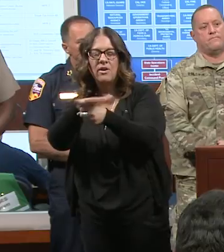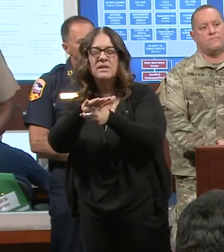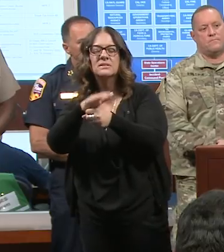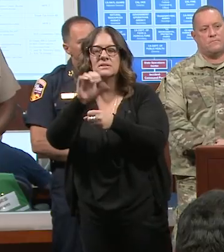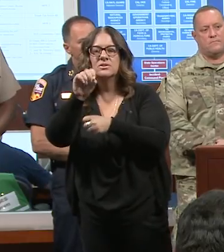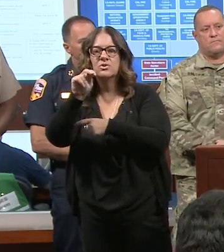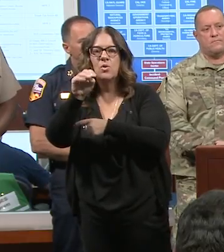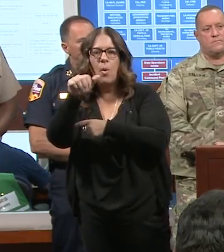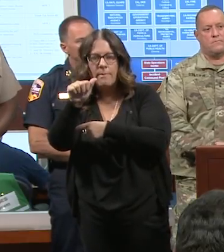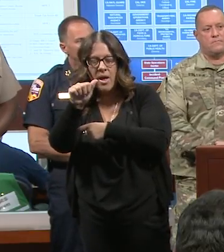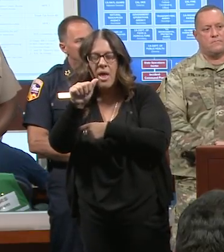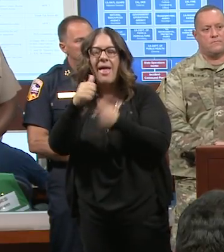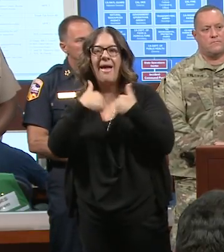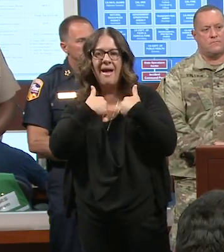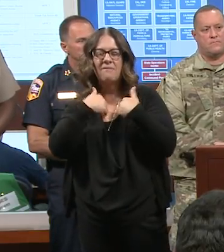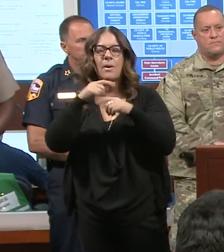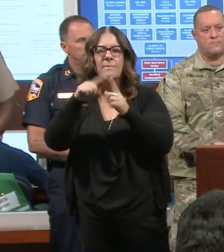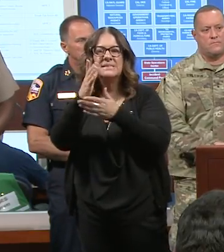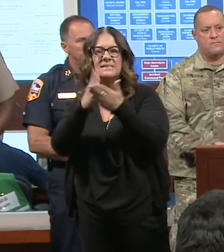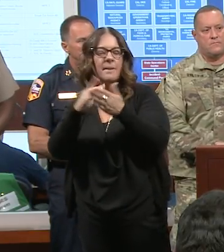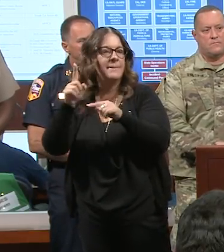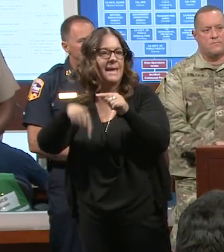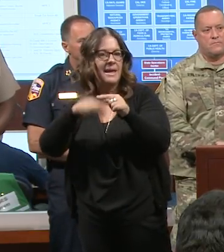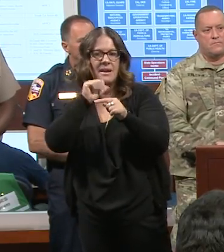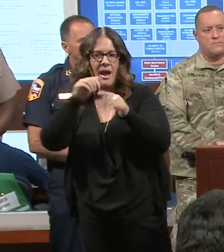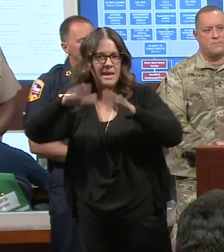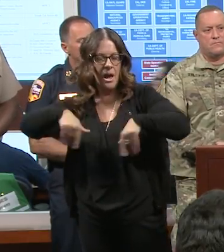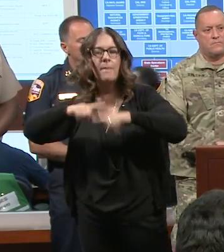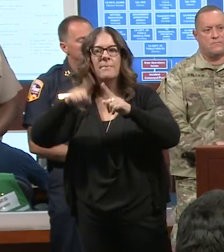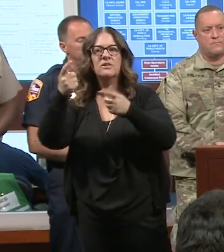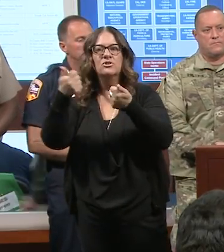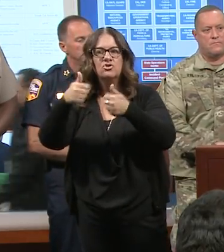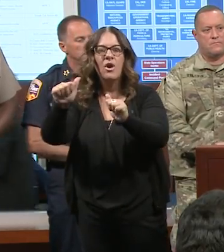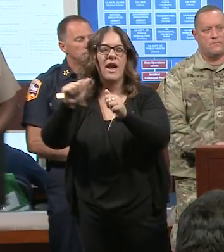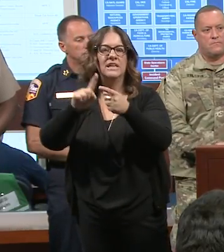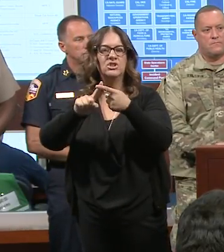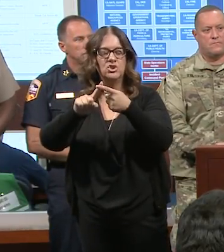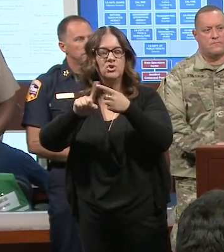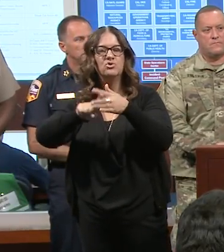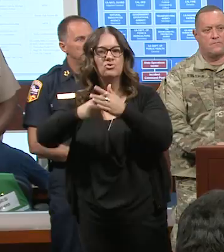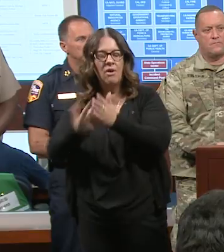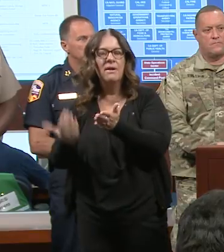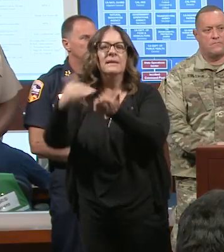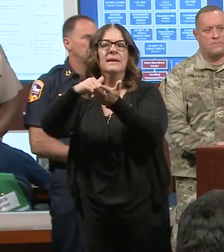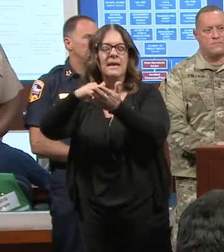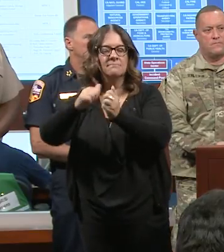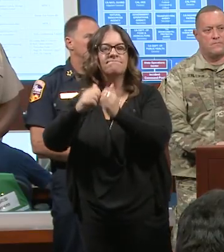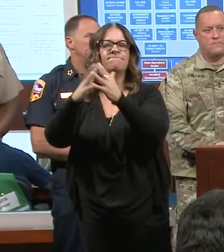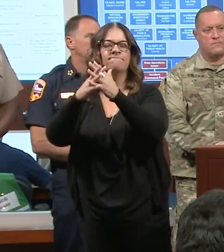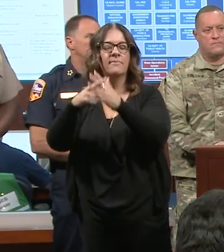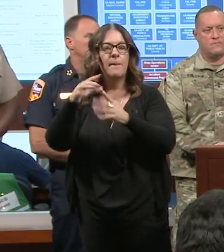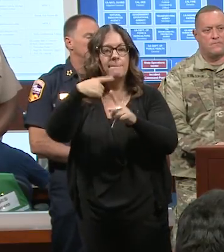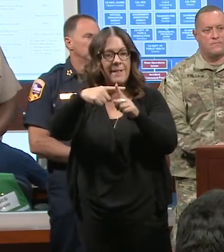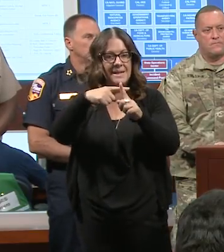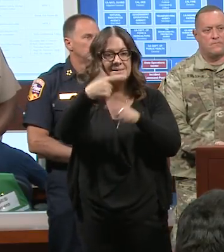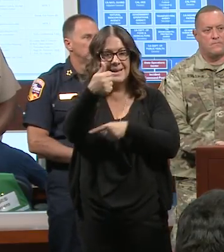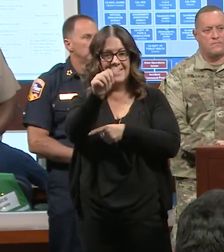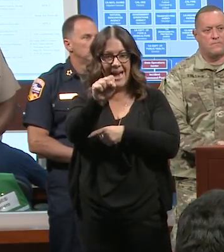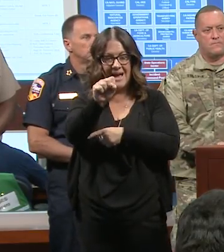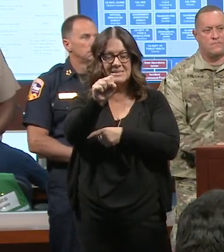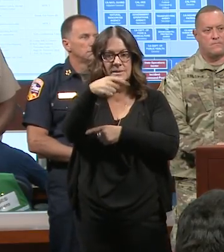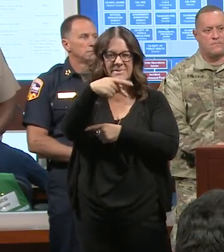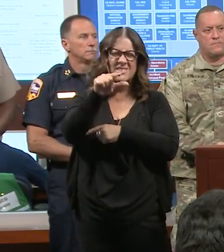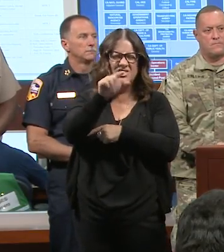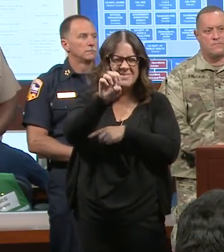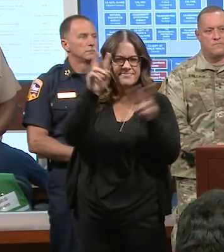Sonoma as well. And they also are trying to get gas turned on back in the areas they can today. I mean, there was areas